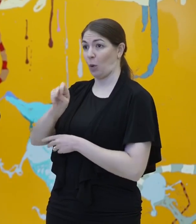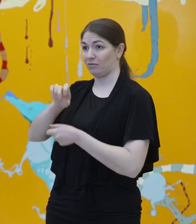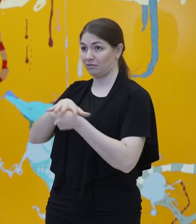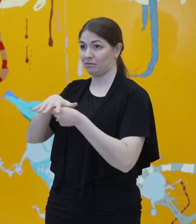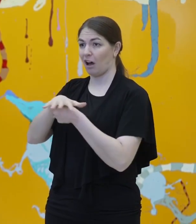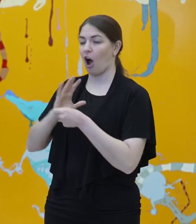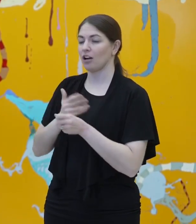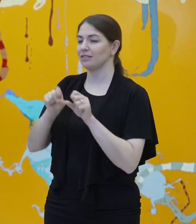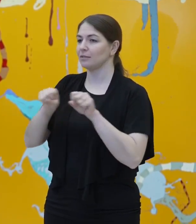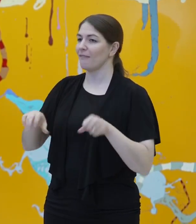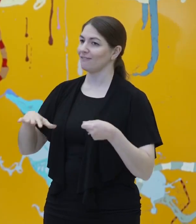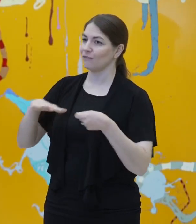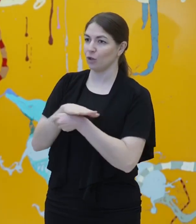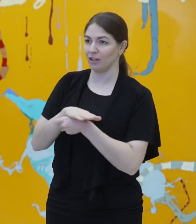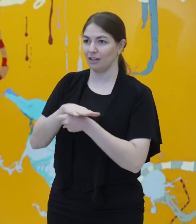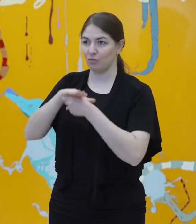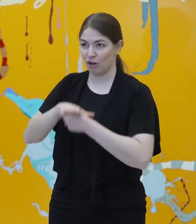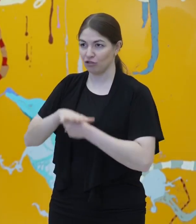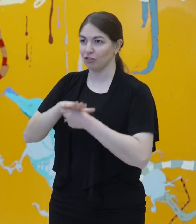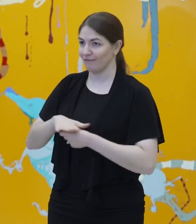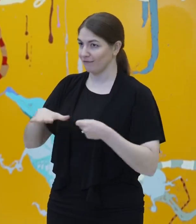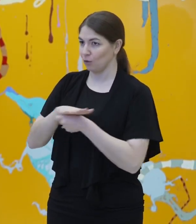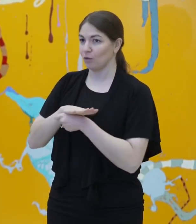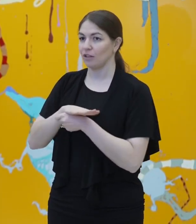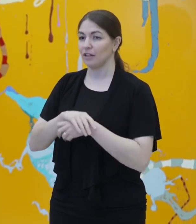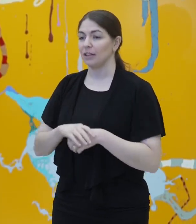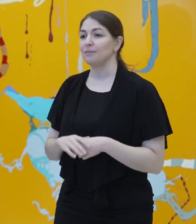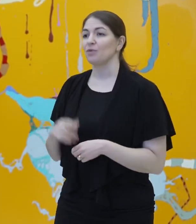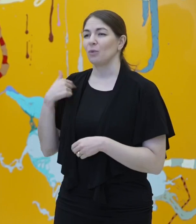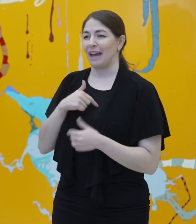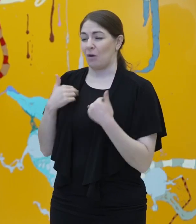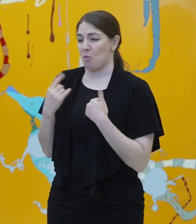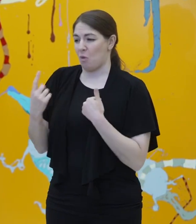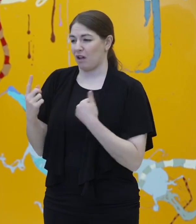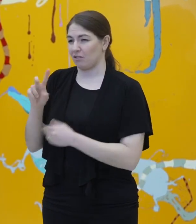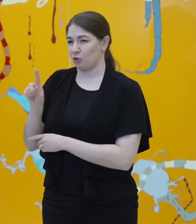for earlier this morning, we had one zone that was holding out on us. And so,